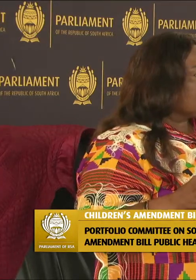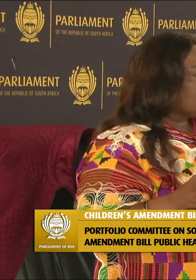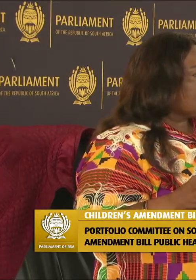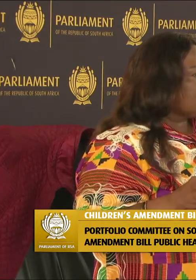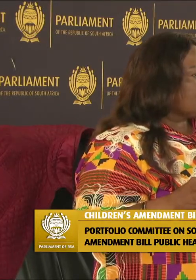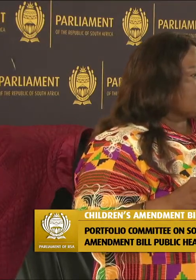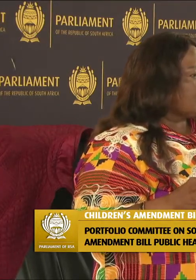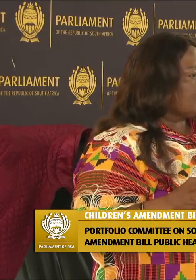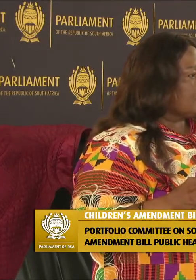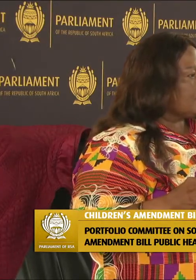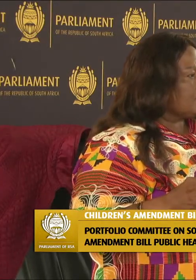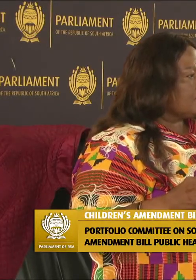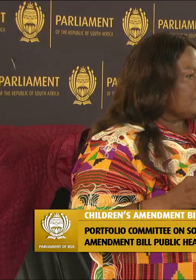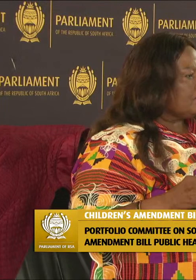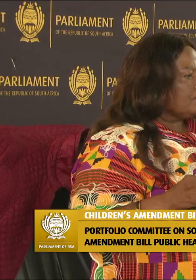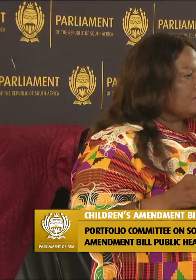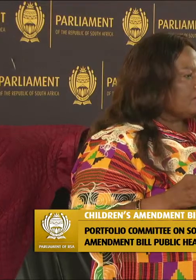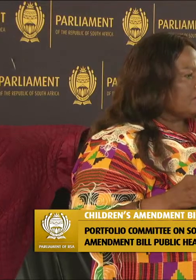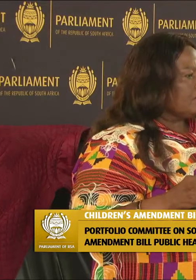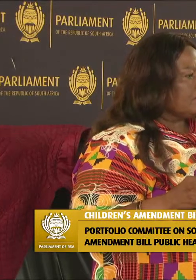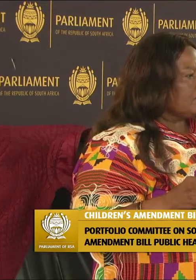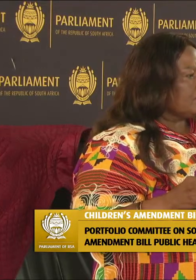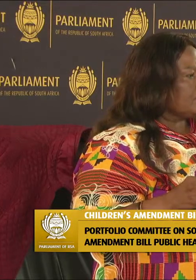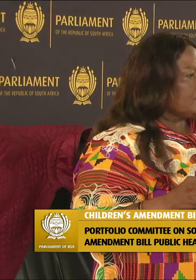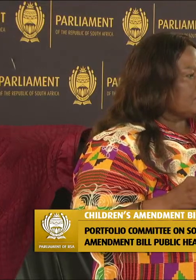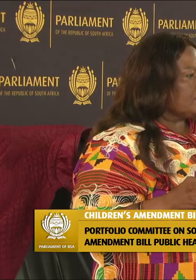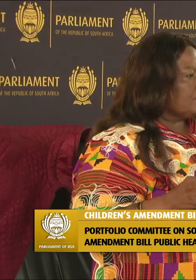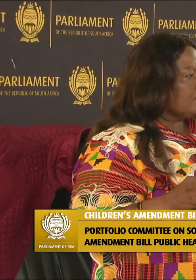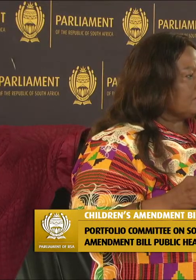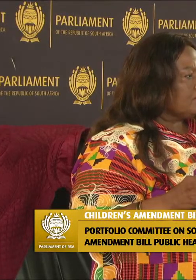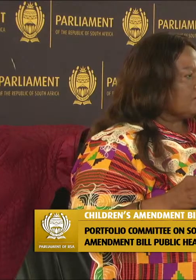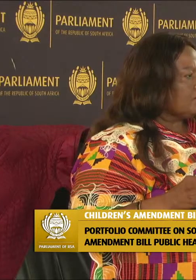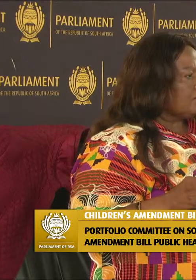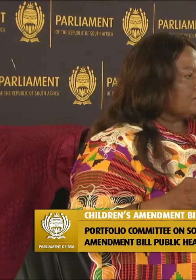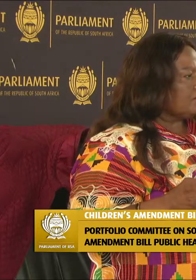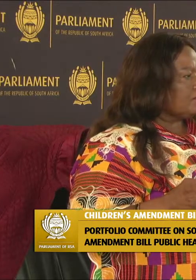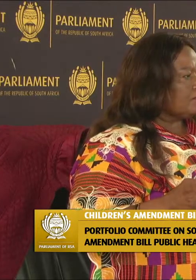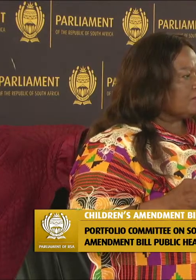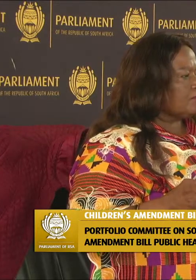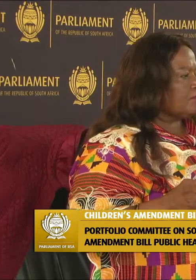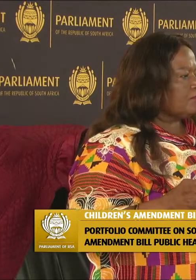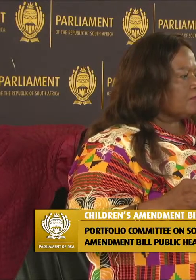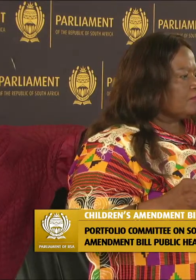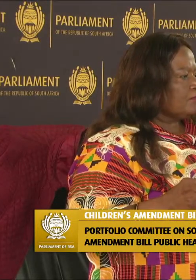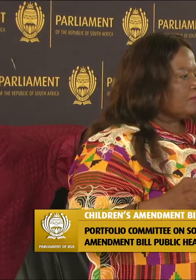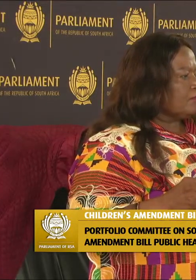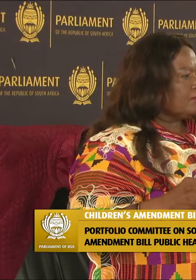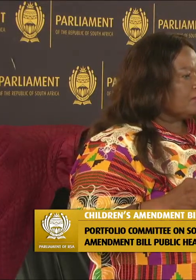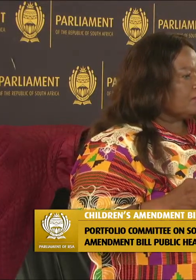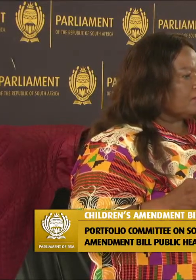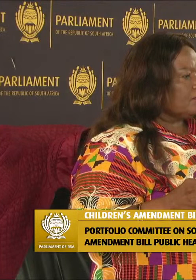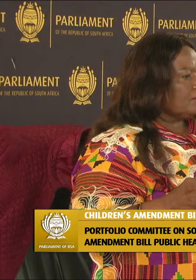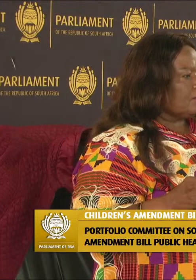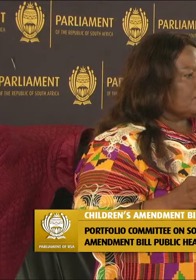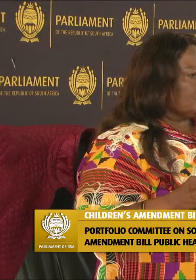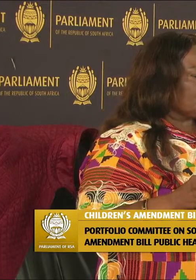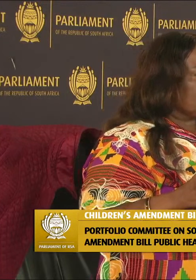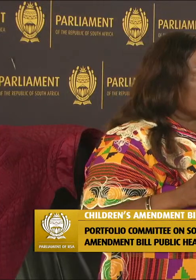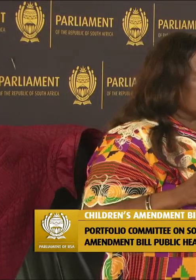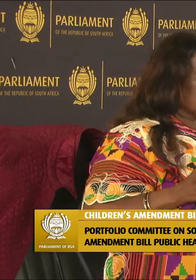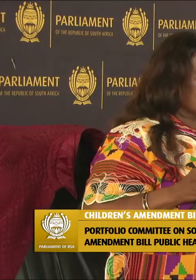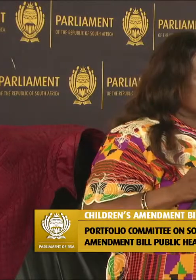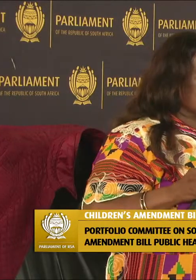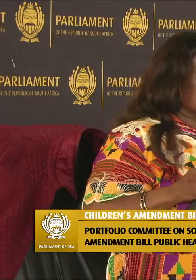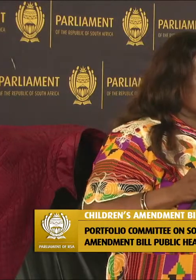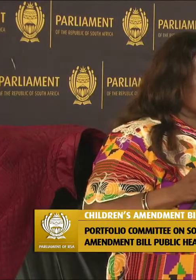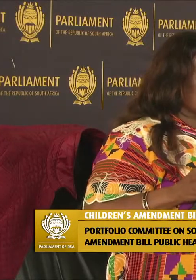not related to us. We will talk about how to follow the right procedures so that when we adopt such kids, we